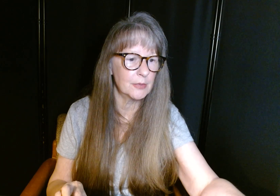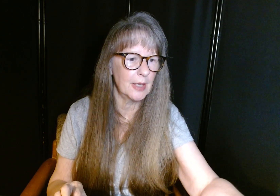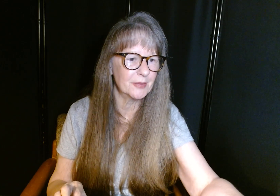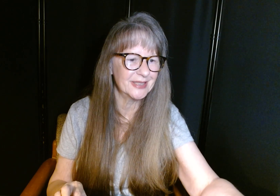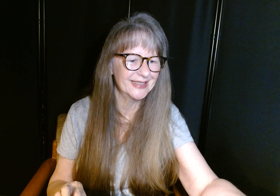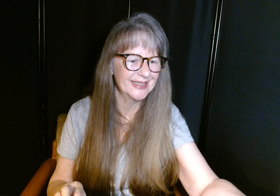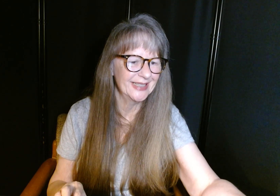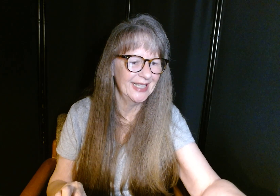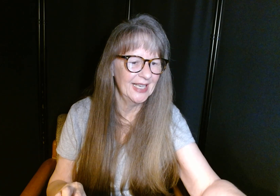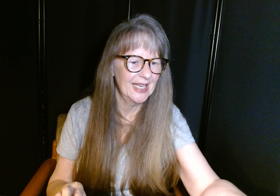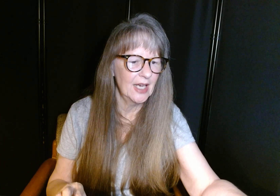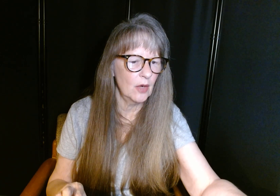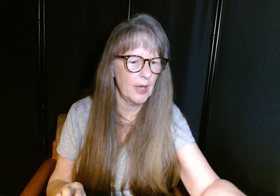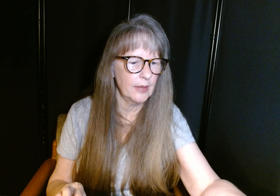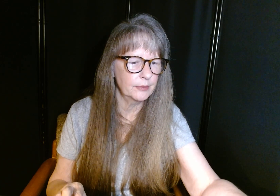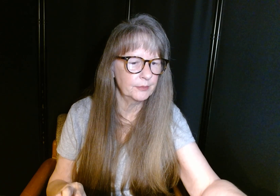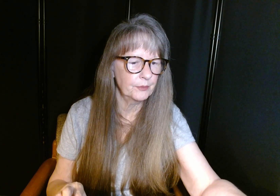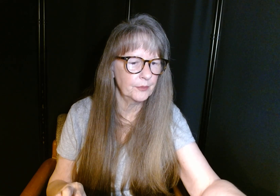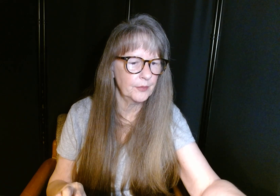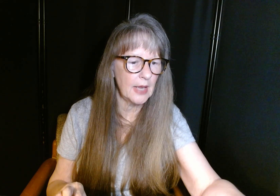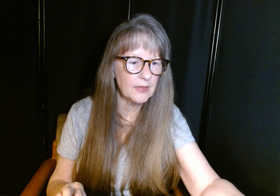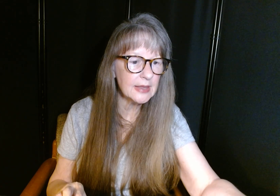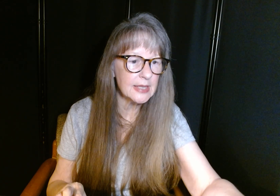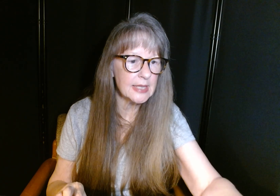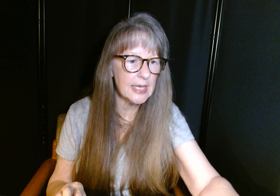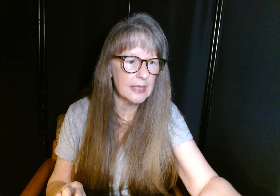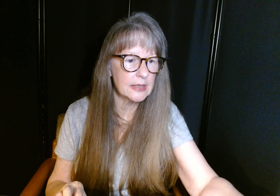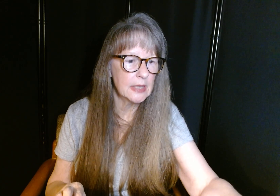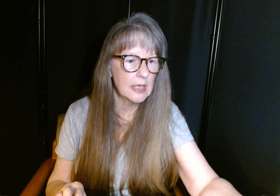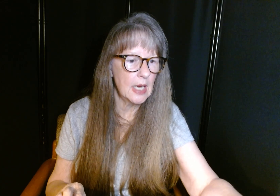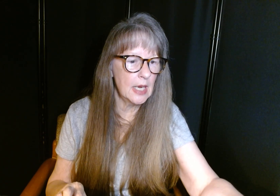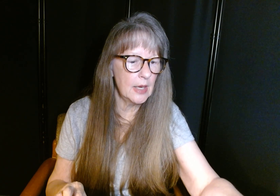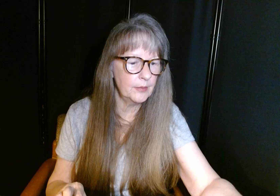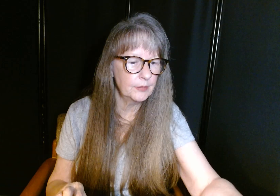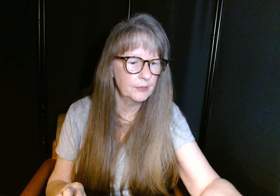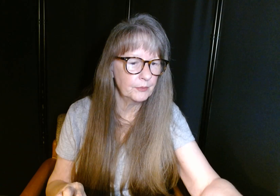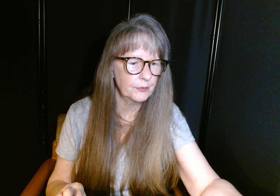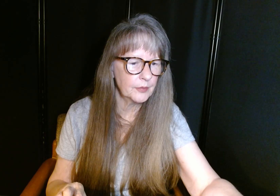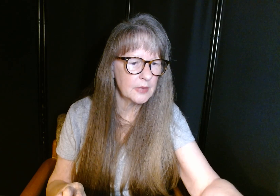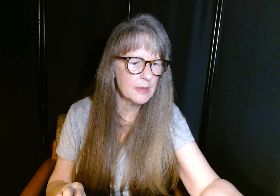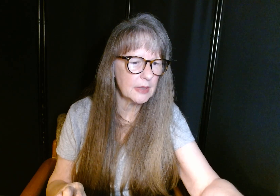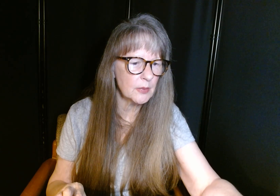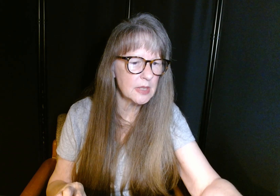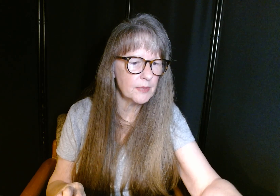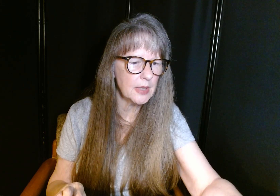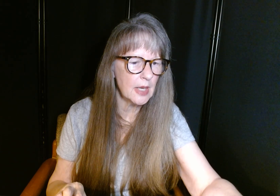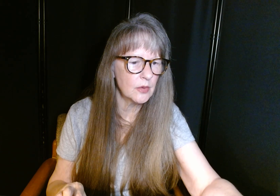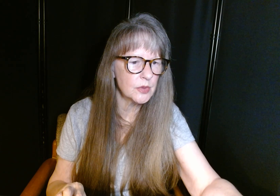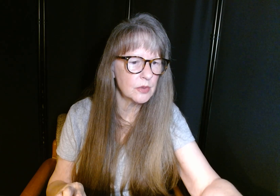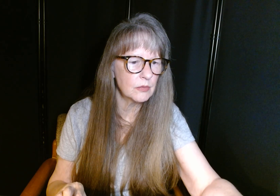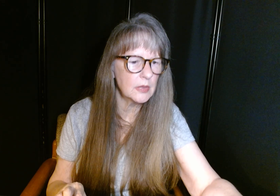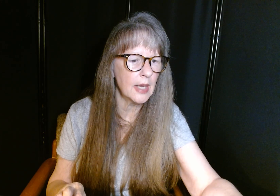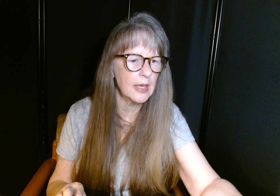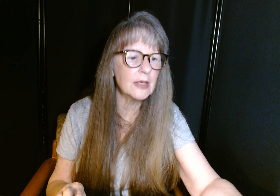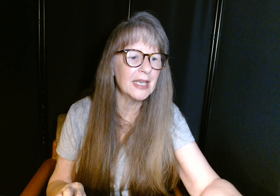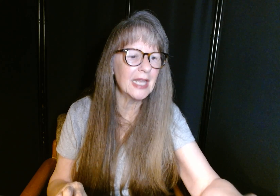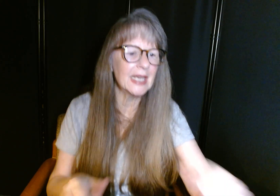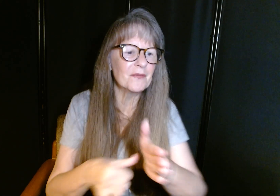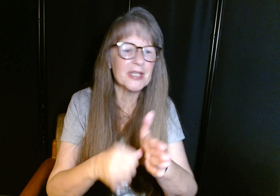Sometimes. Okay. And I think that's it. Seemed like there was something else. Yeah, it